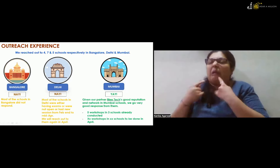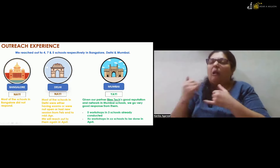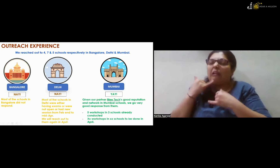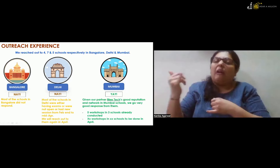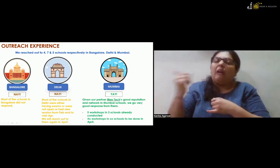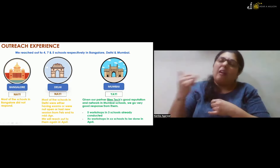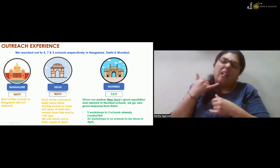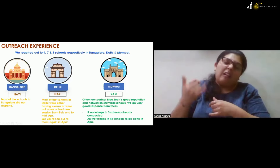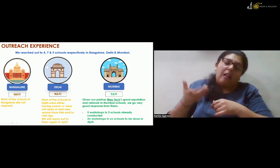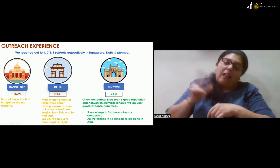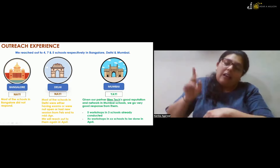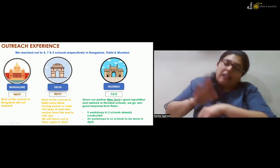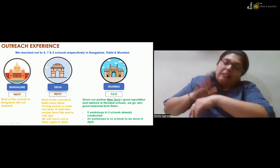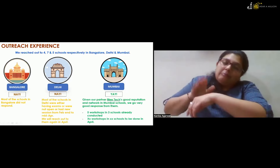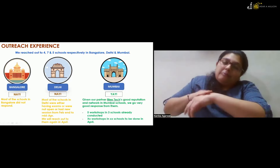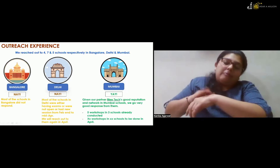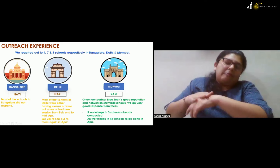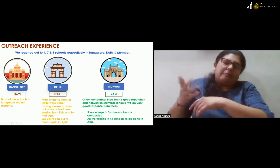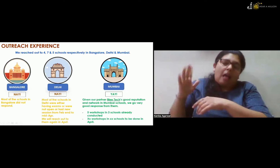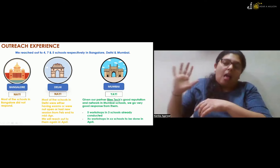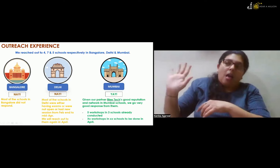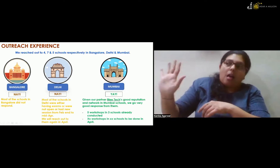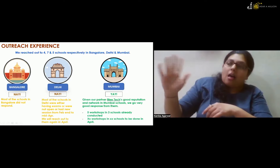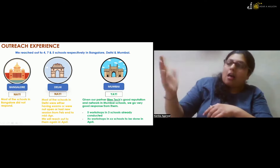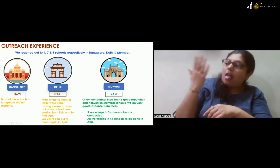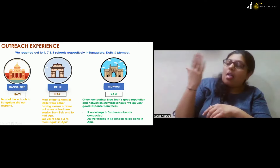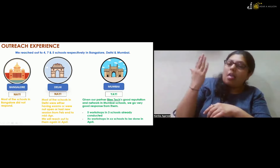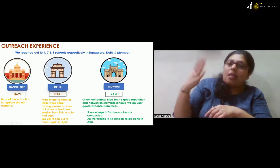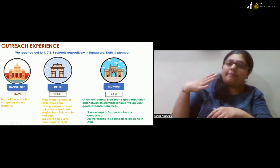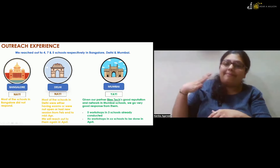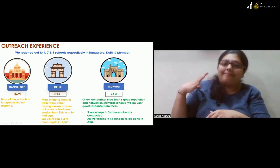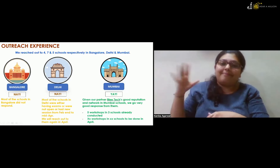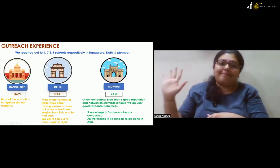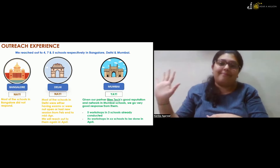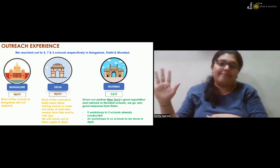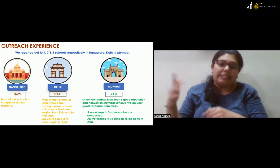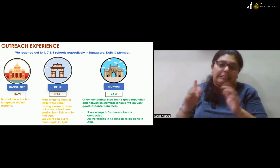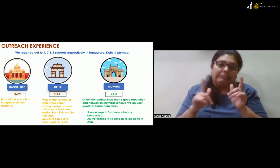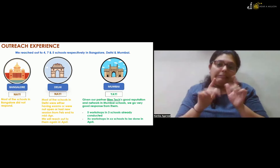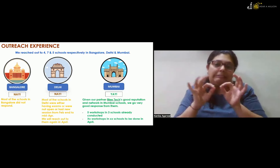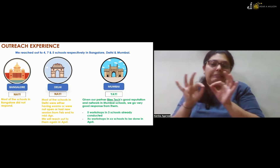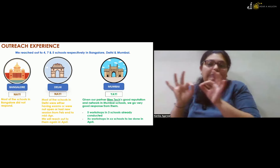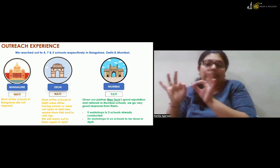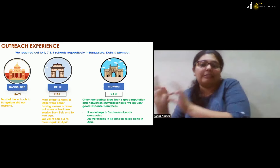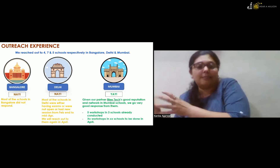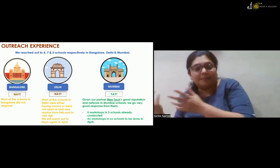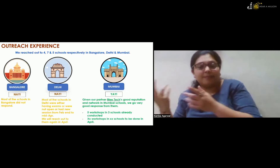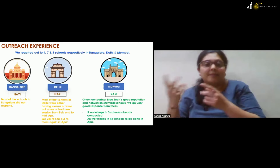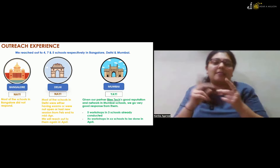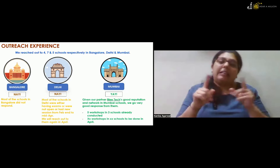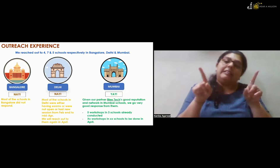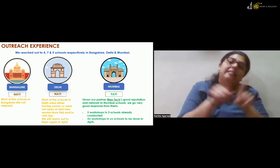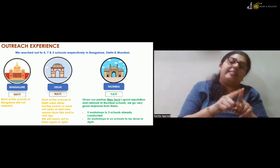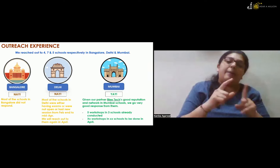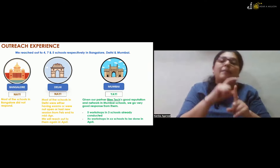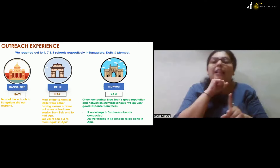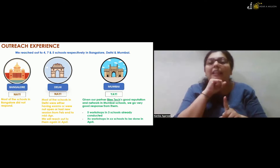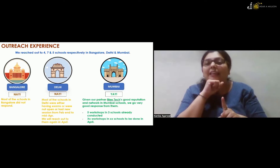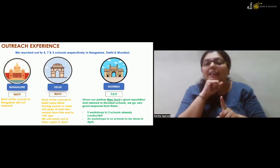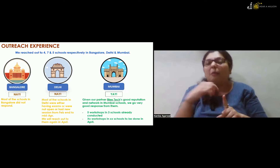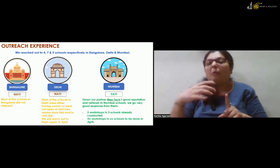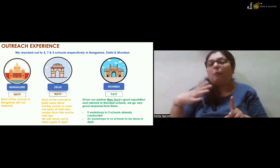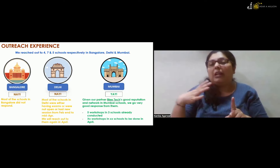teachers were busy, students are having examinations. So we had to call them so many times, and we just